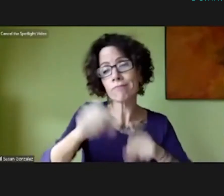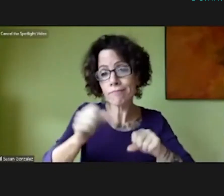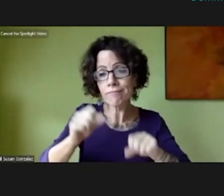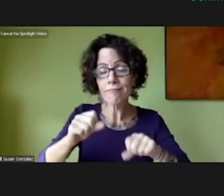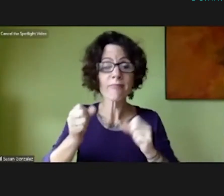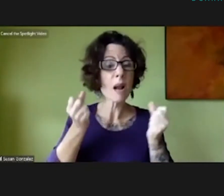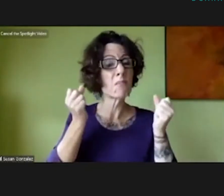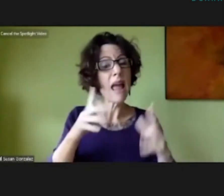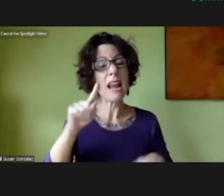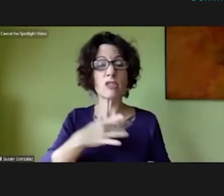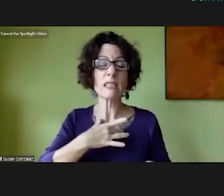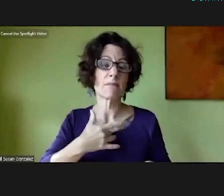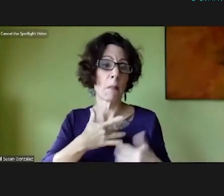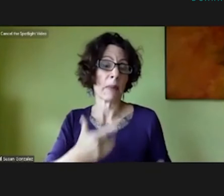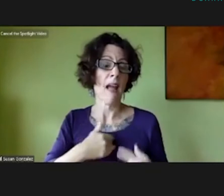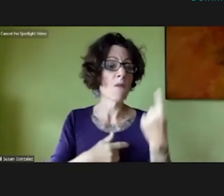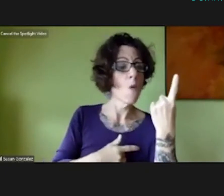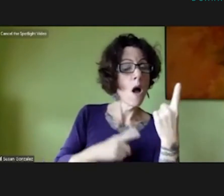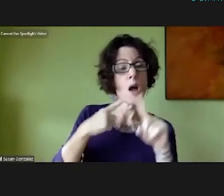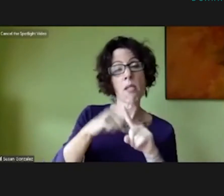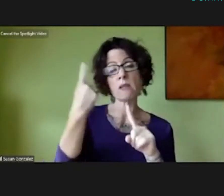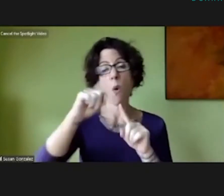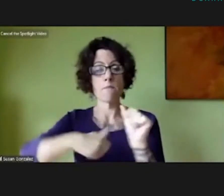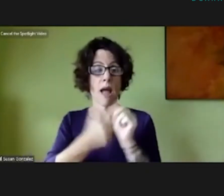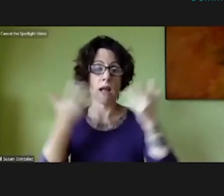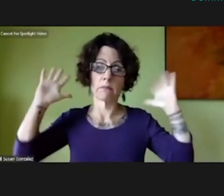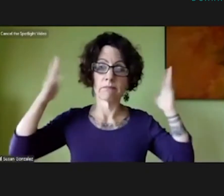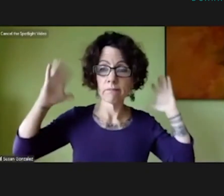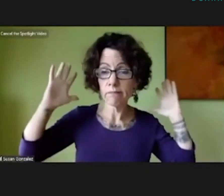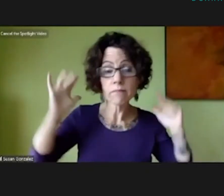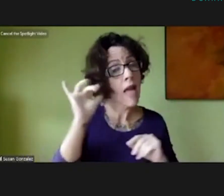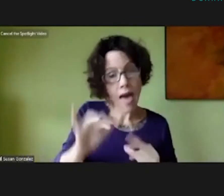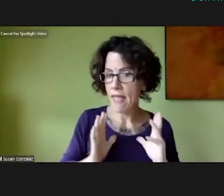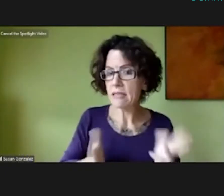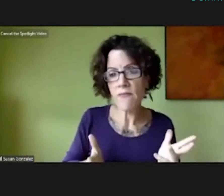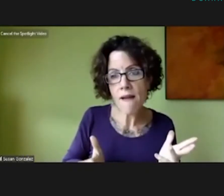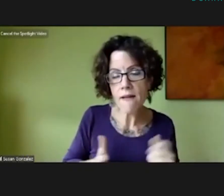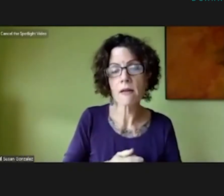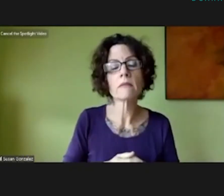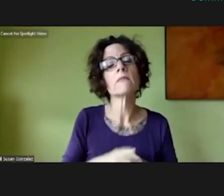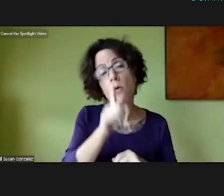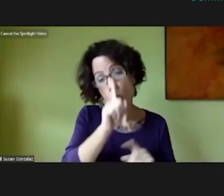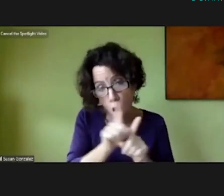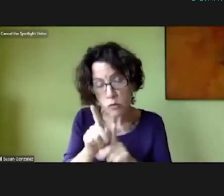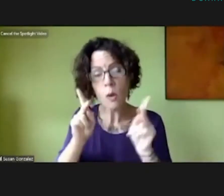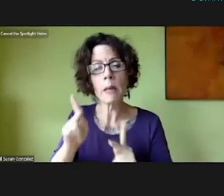have 2 others, and then I have backups. It might seem like too